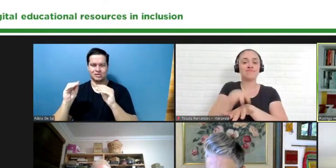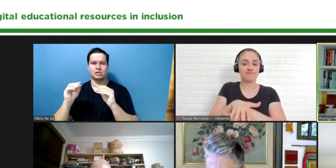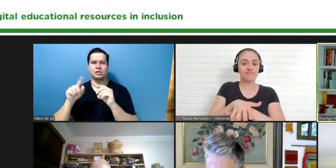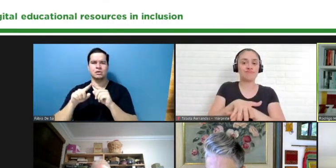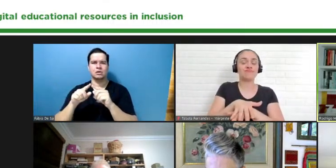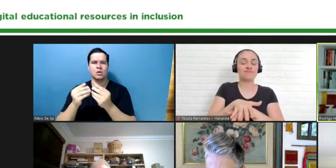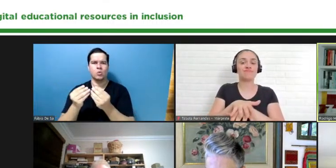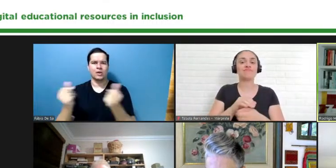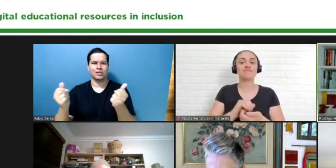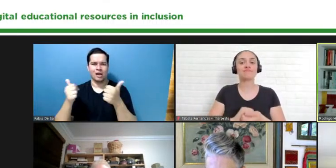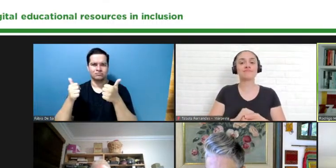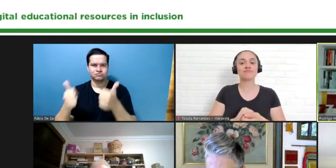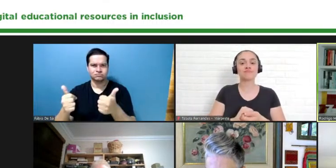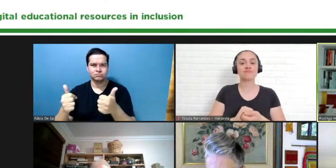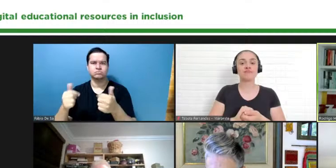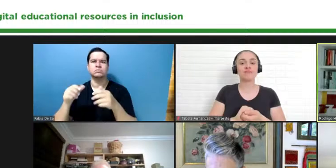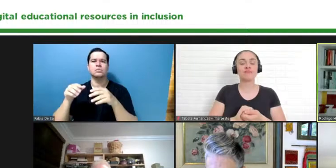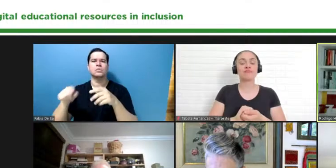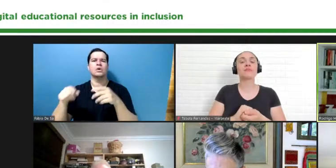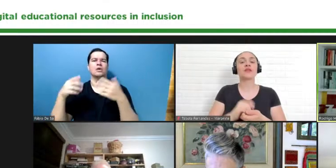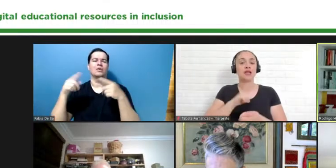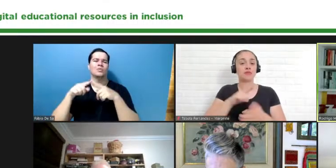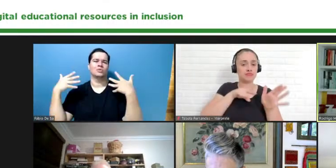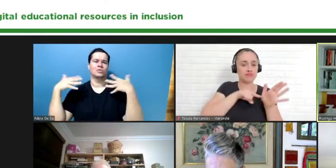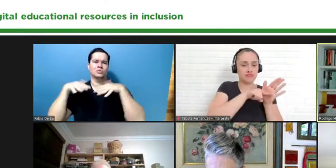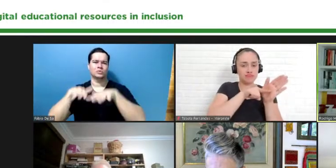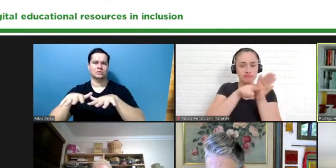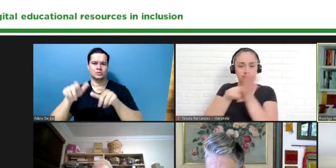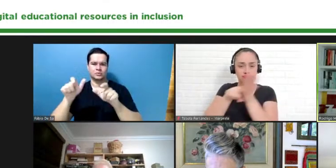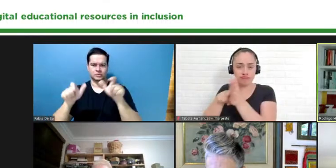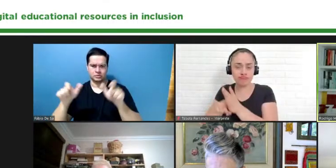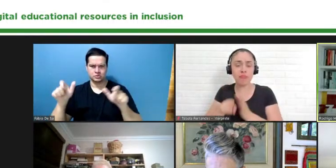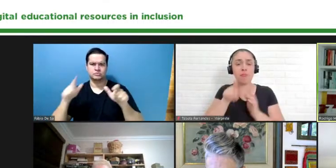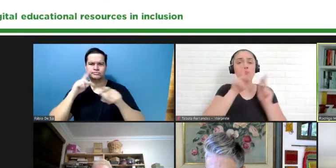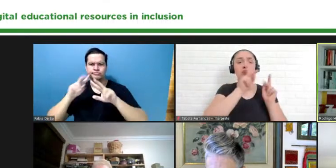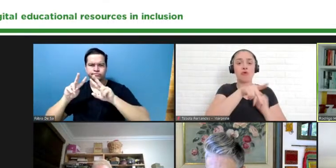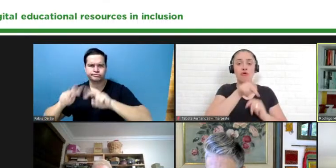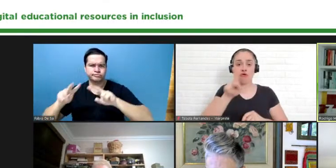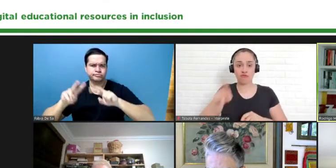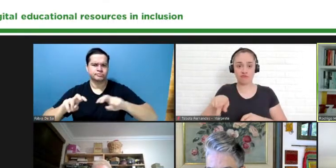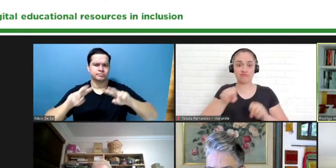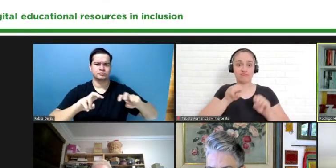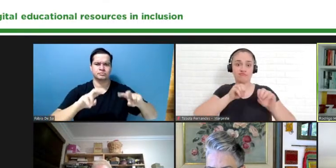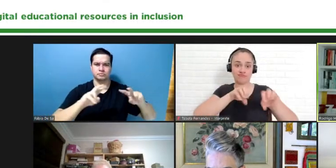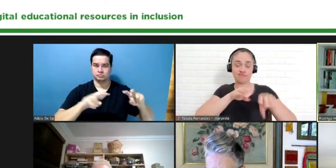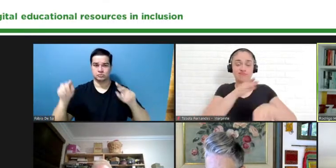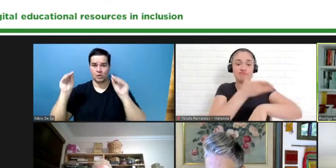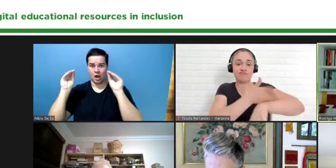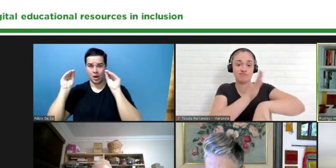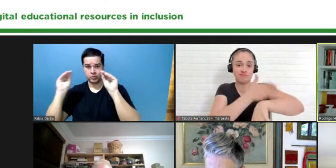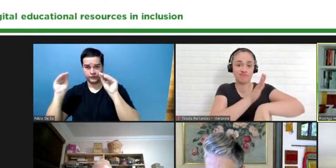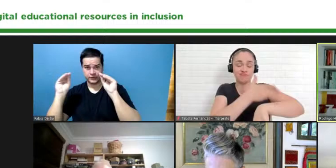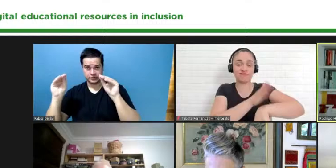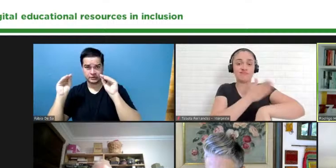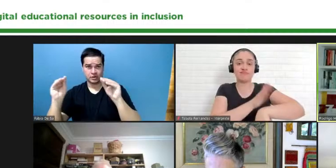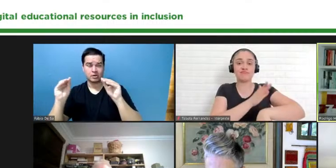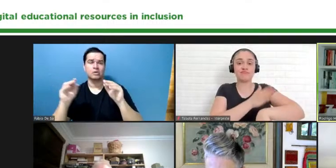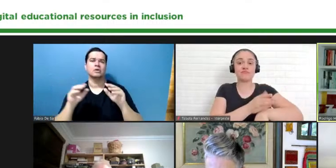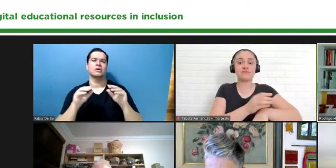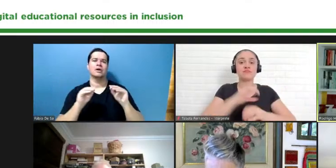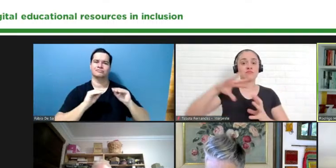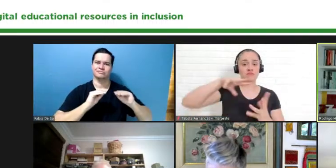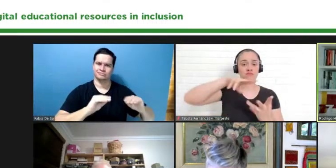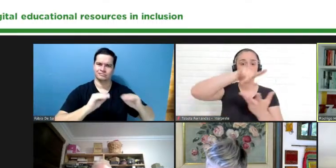We develop research and teacher training programs in several countries aiming to